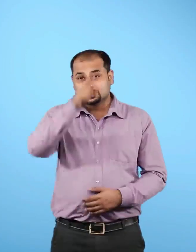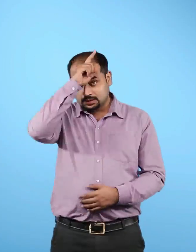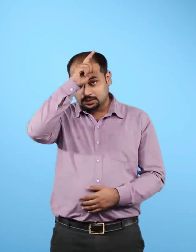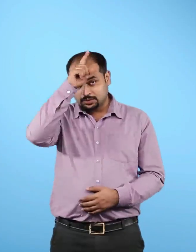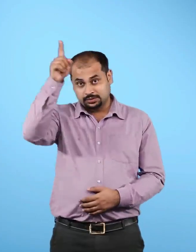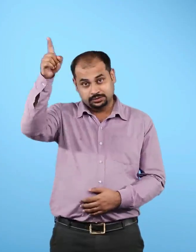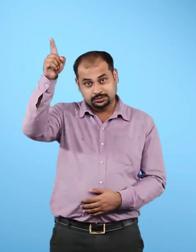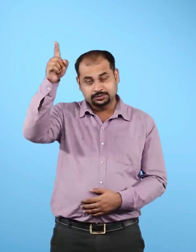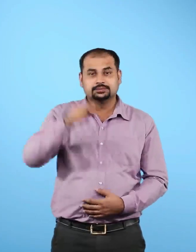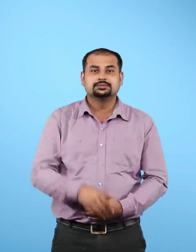Germany.